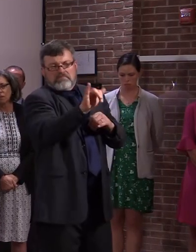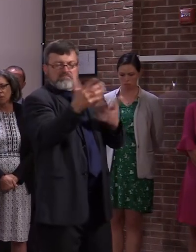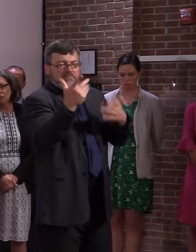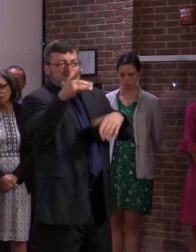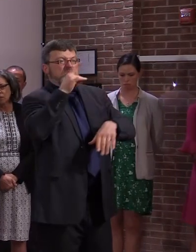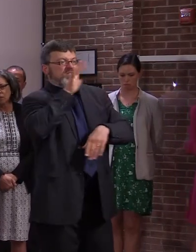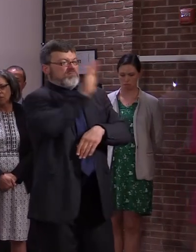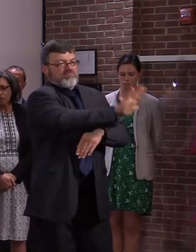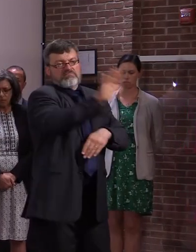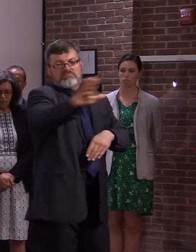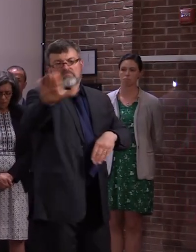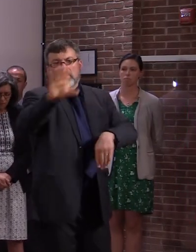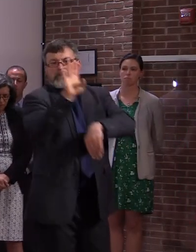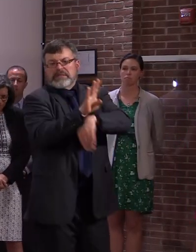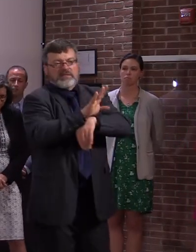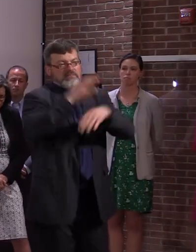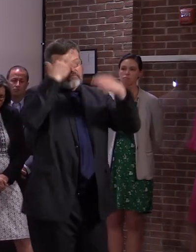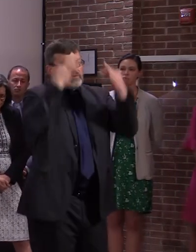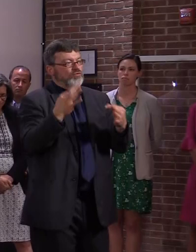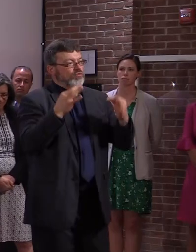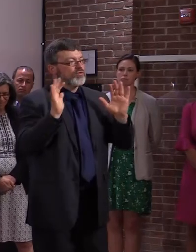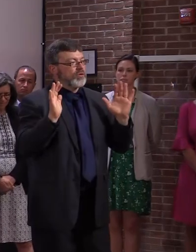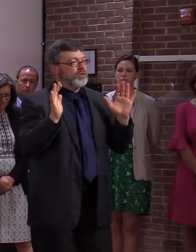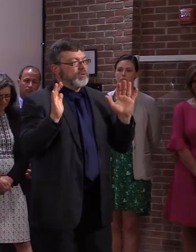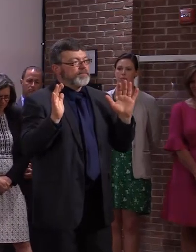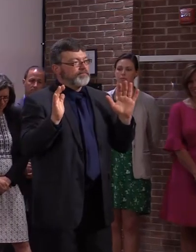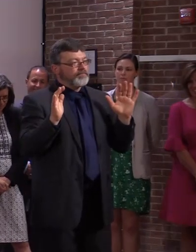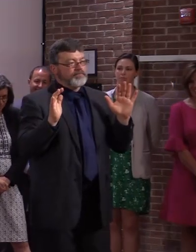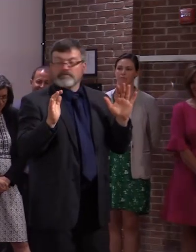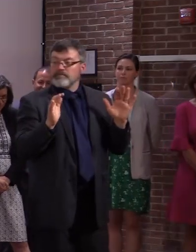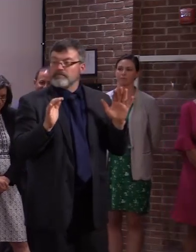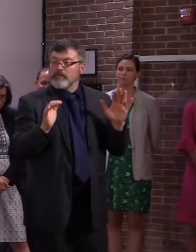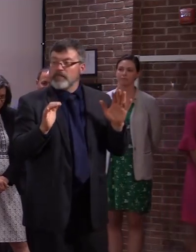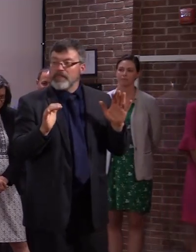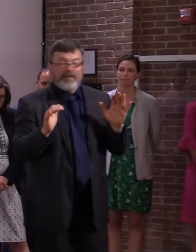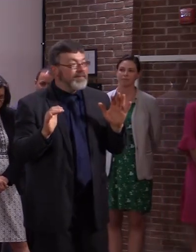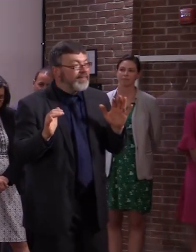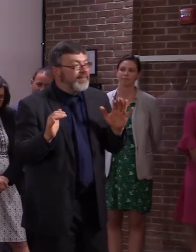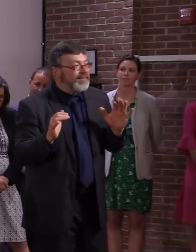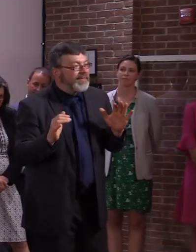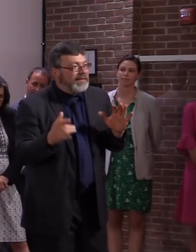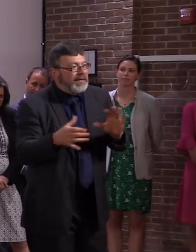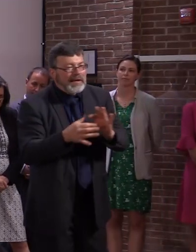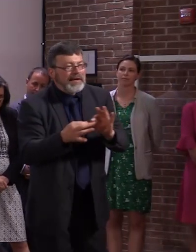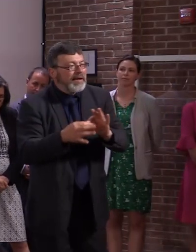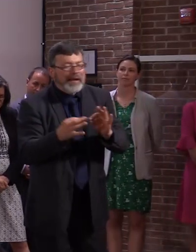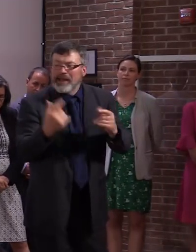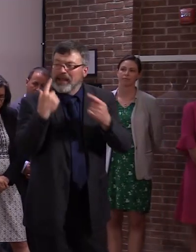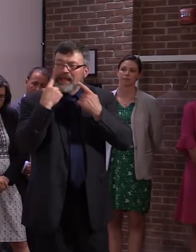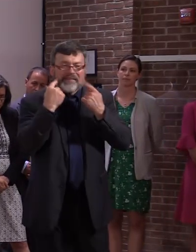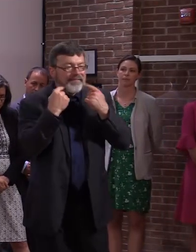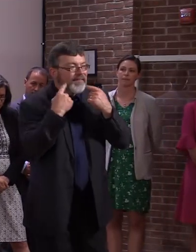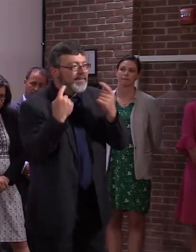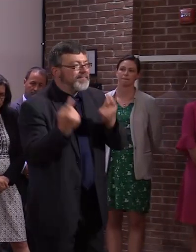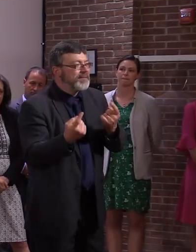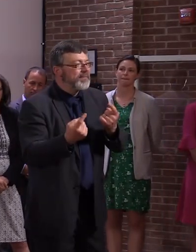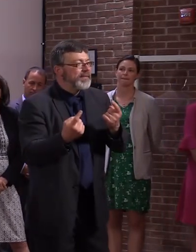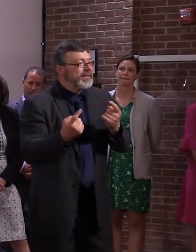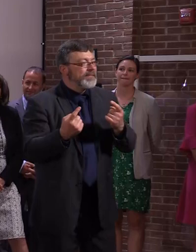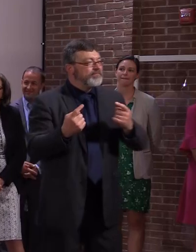I didn't quite catch that on this communications device. But sorry about that, Tim. I'll speak